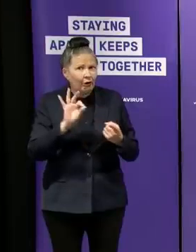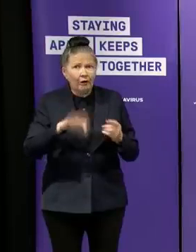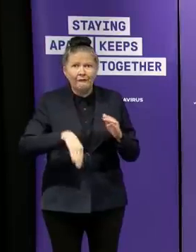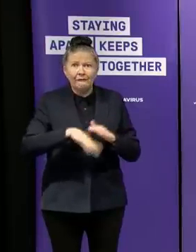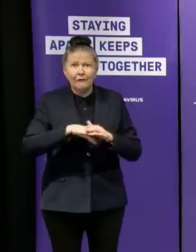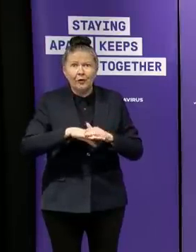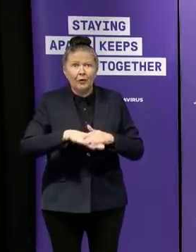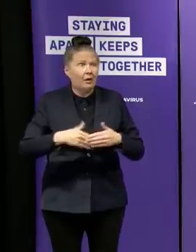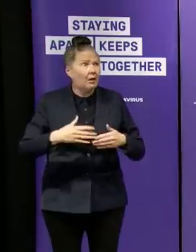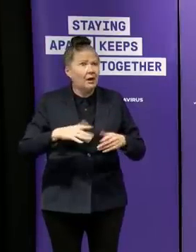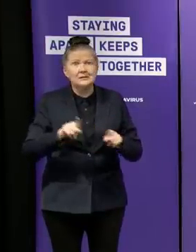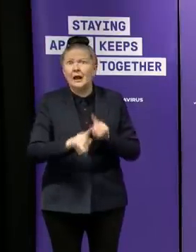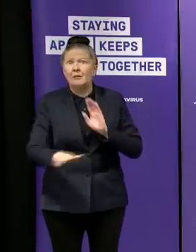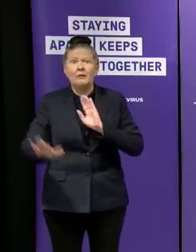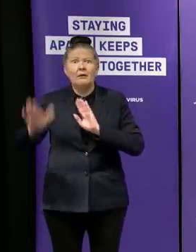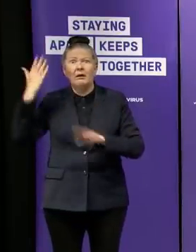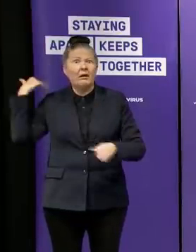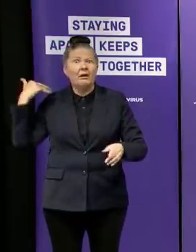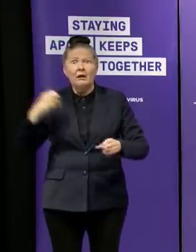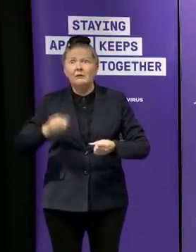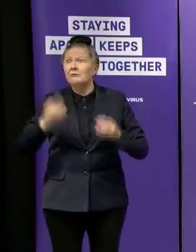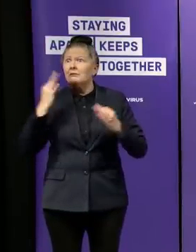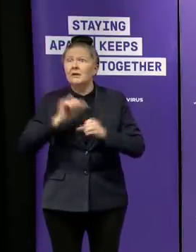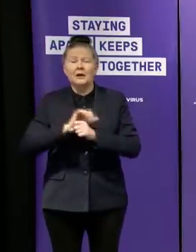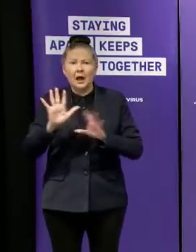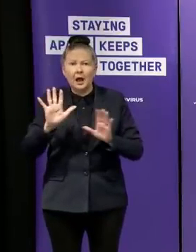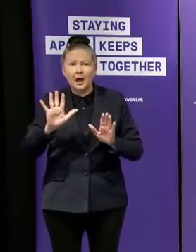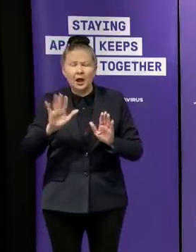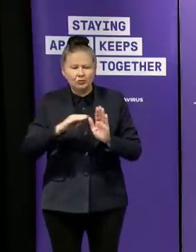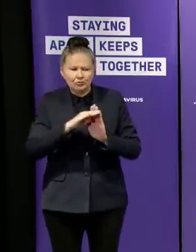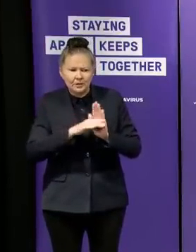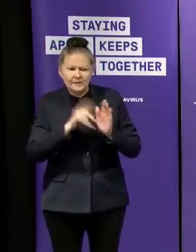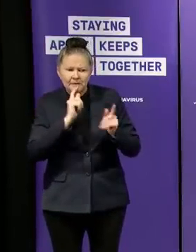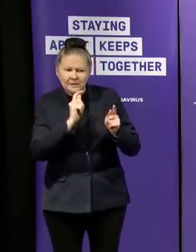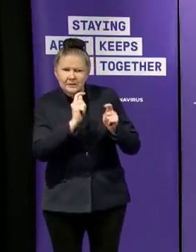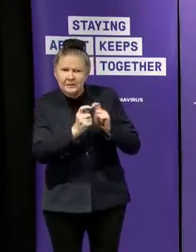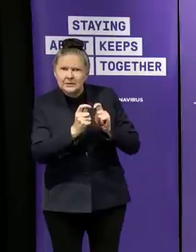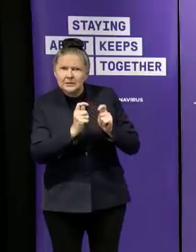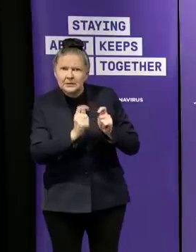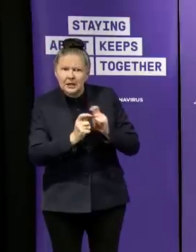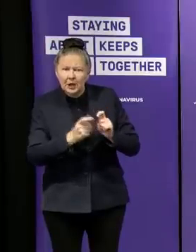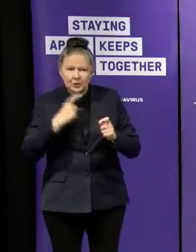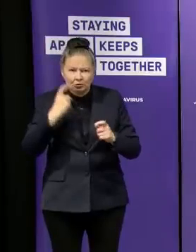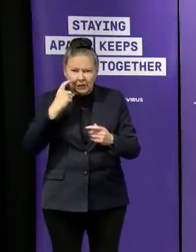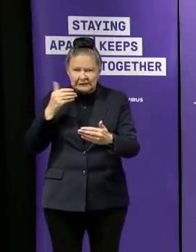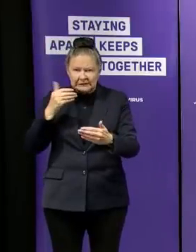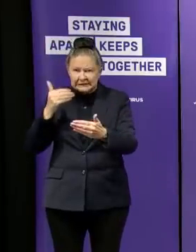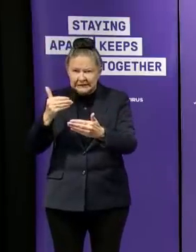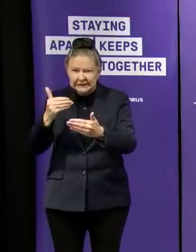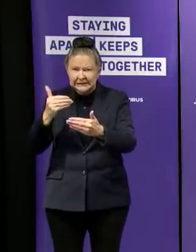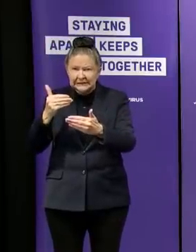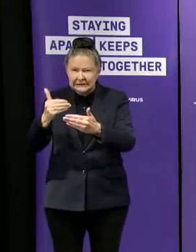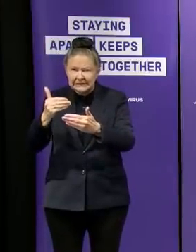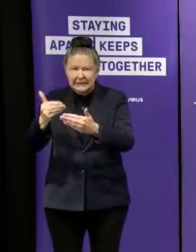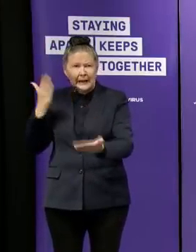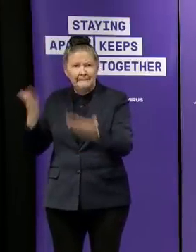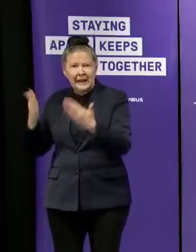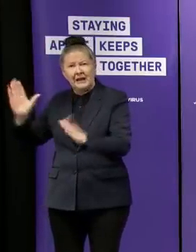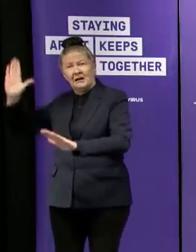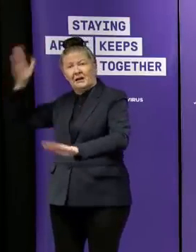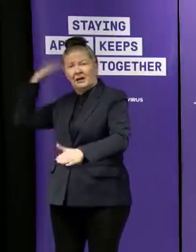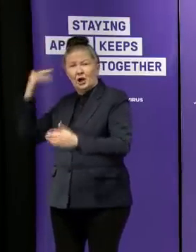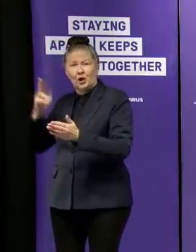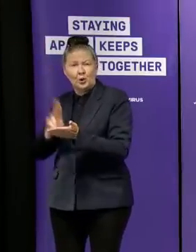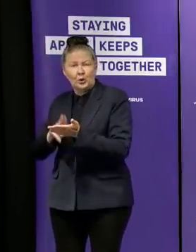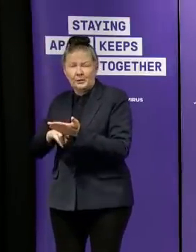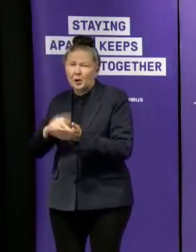look a little different, and they need to. But as soon as we can get them as close to normal as possible, we will. Sorry, just on